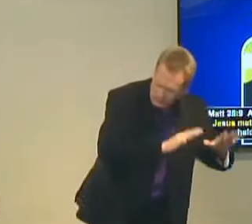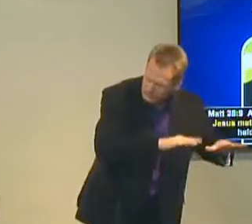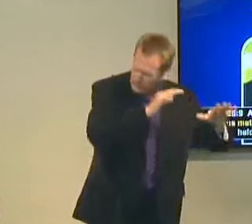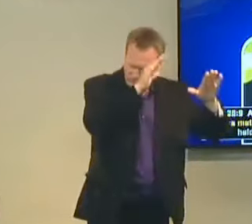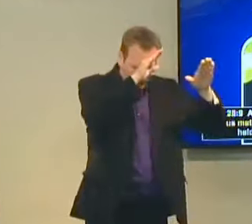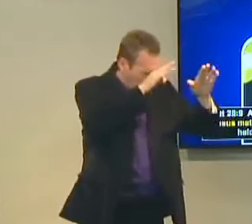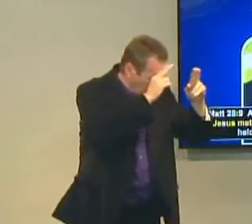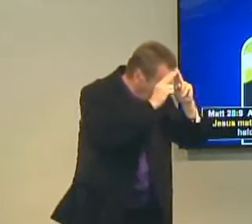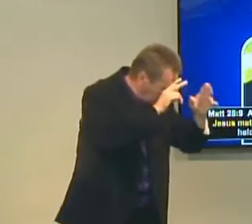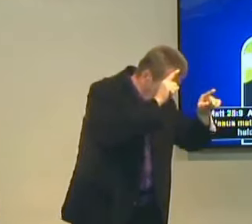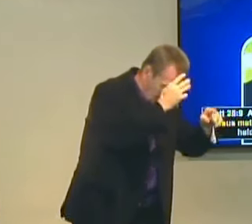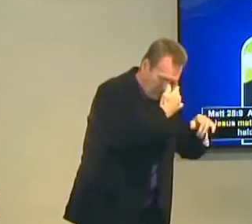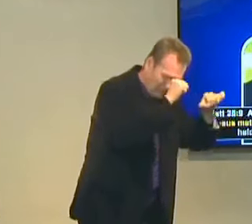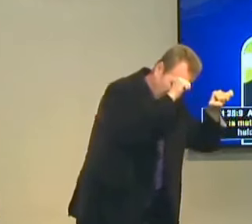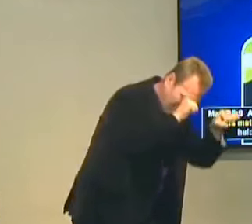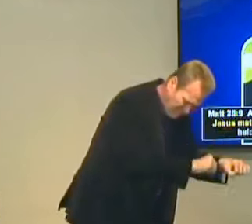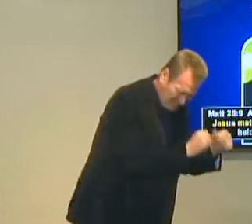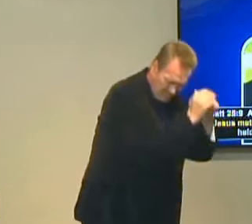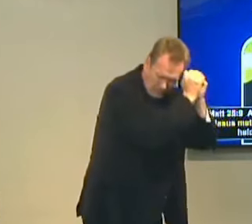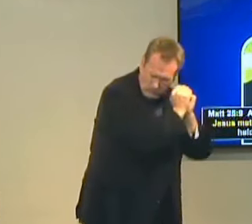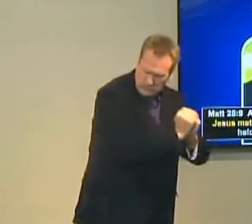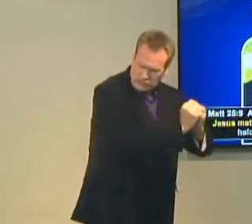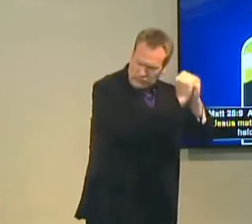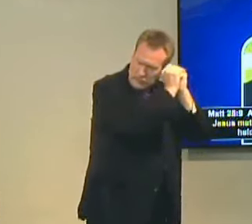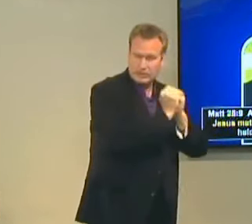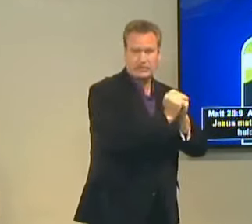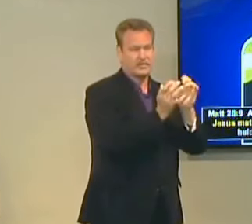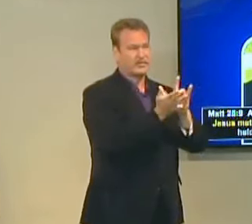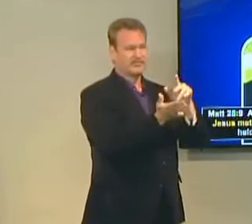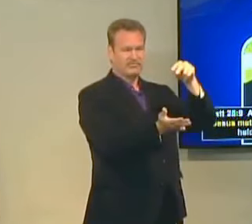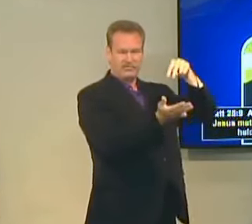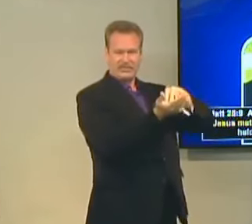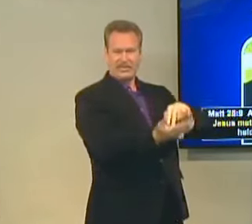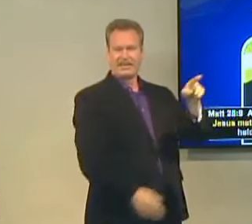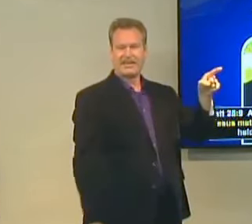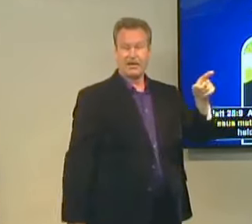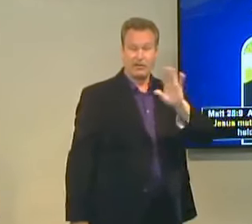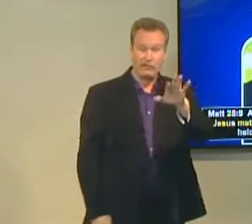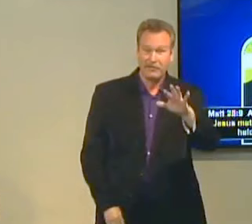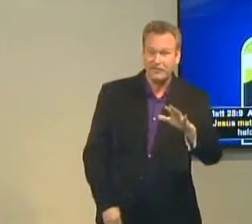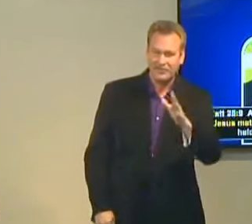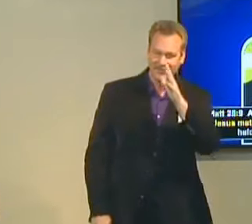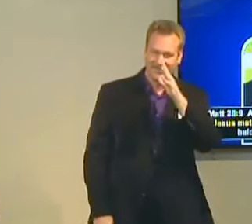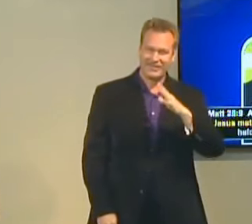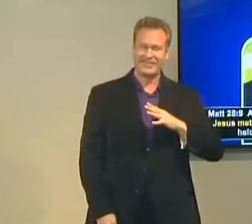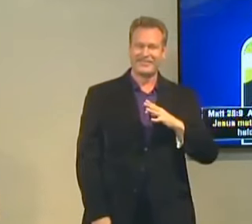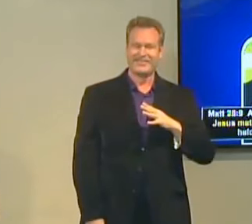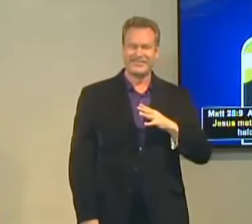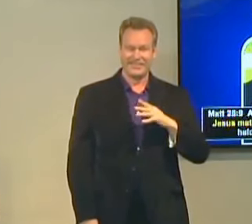They fall down before him. They gave him the honor. And the glory. And they worshipped Jesus Christ. As he's standing there.